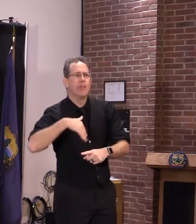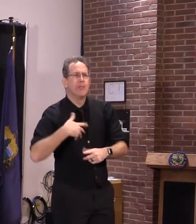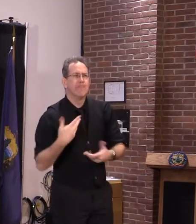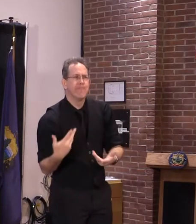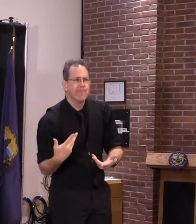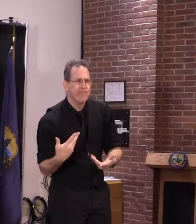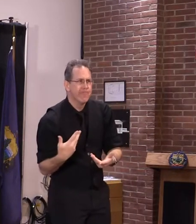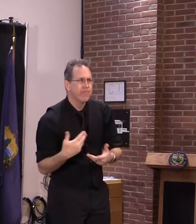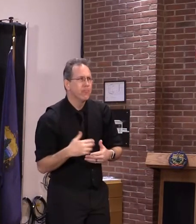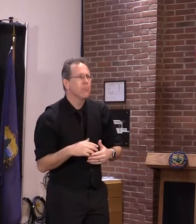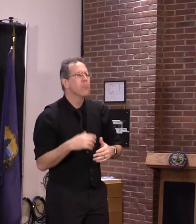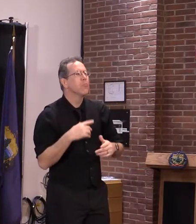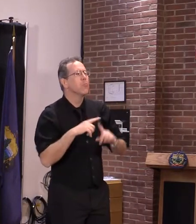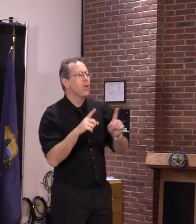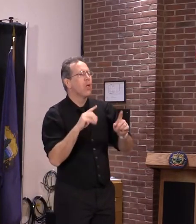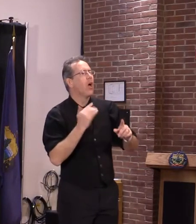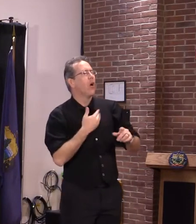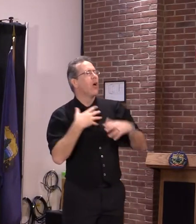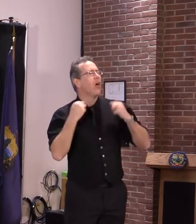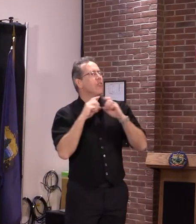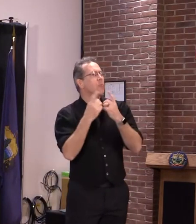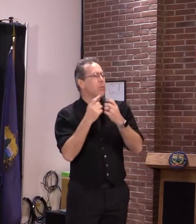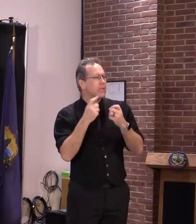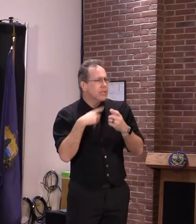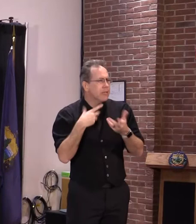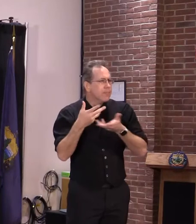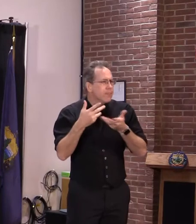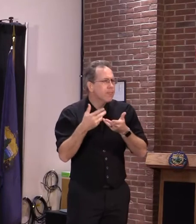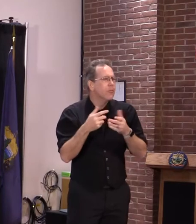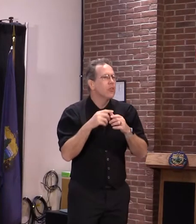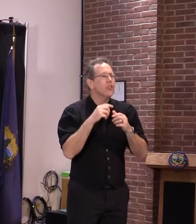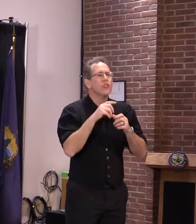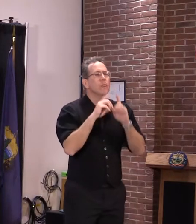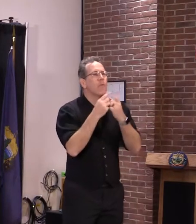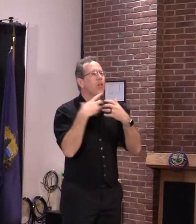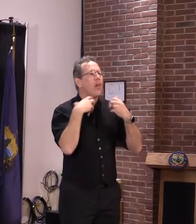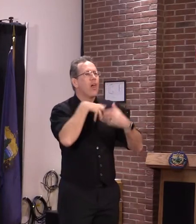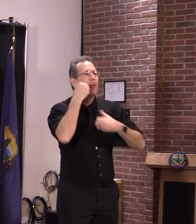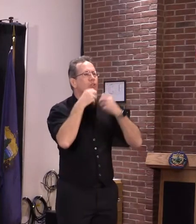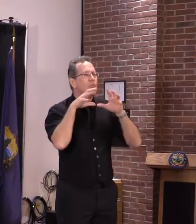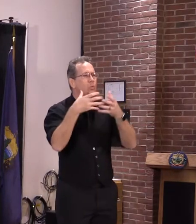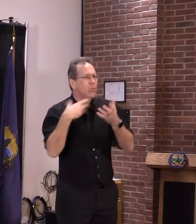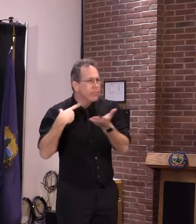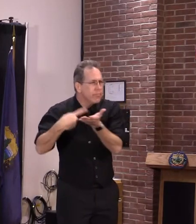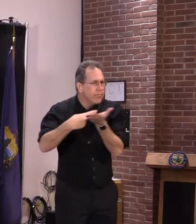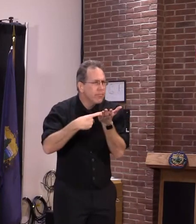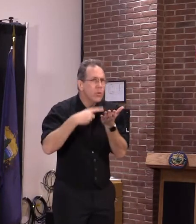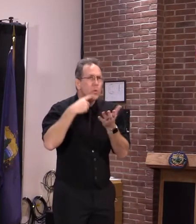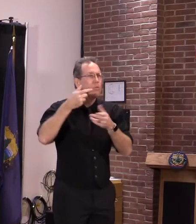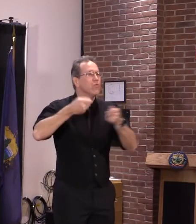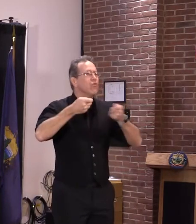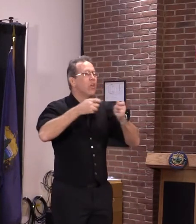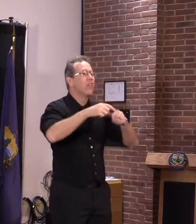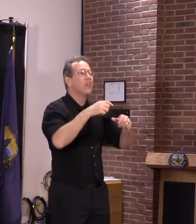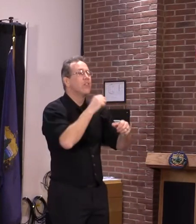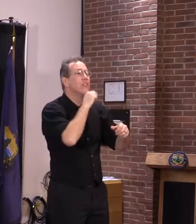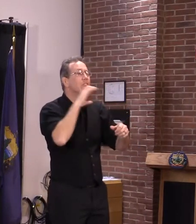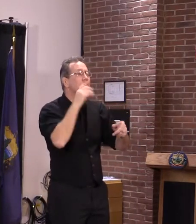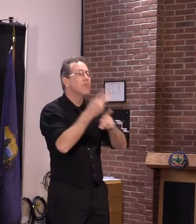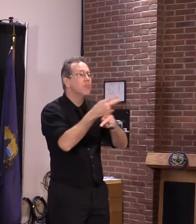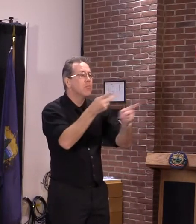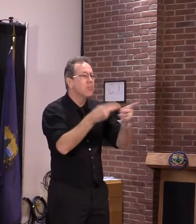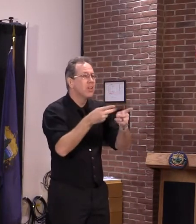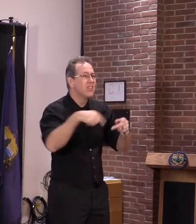Department of Aging and Independent Living really is the regulatory arm of what happens in